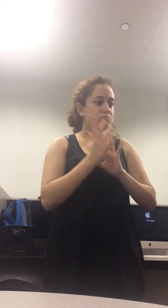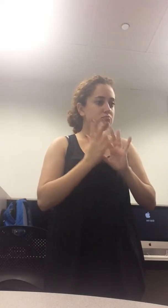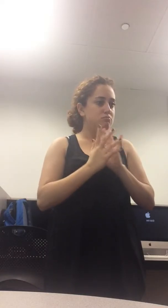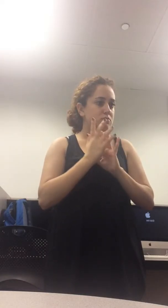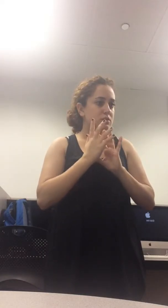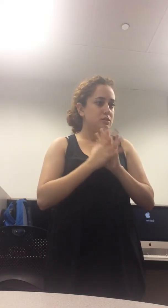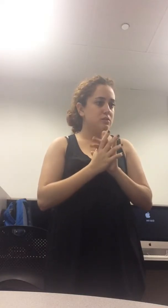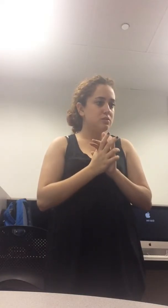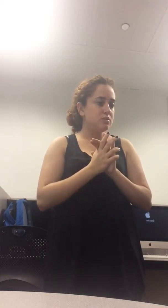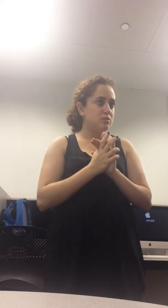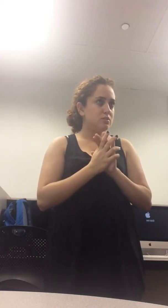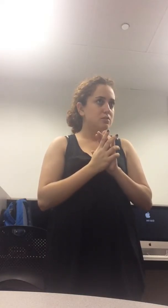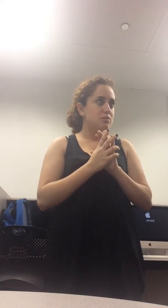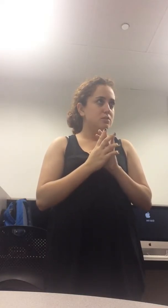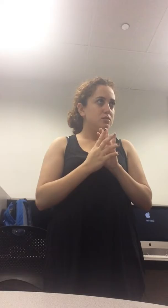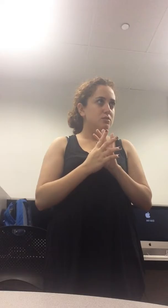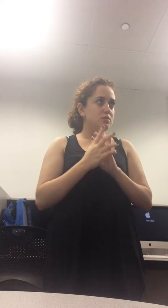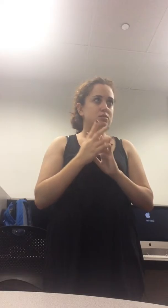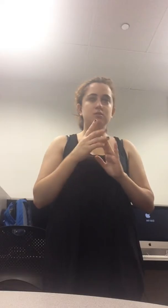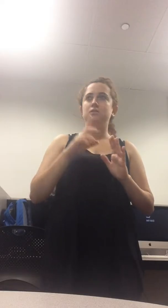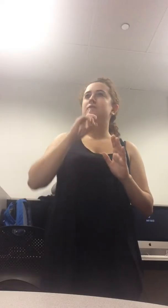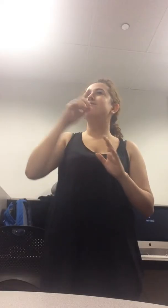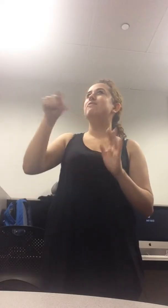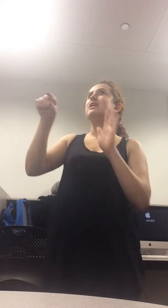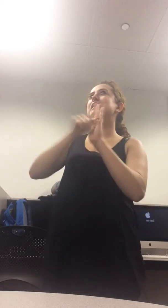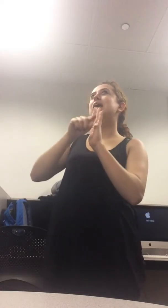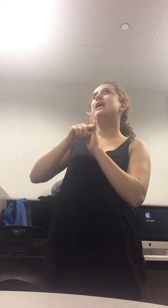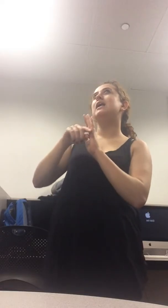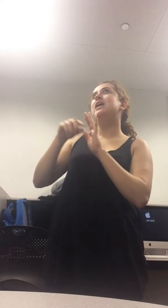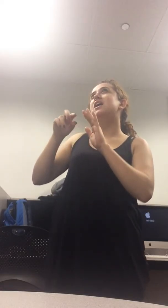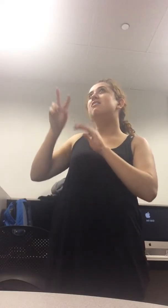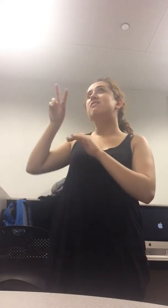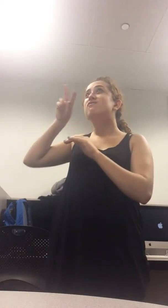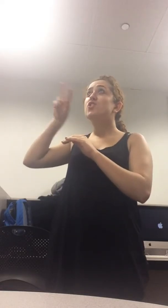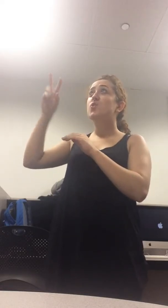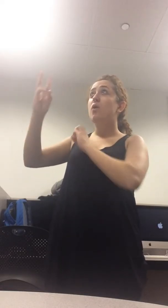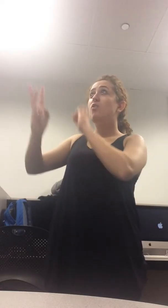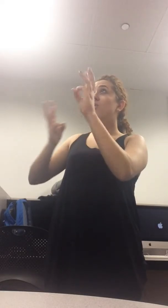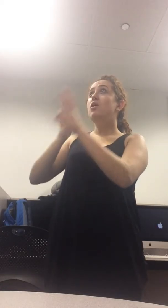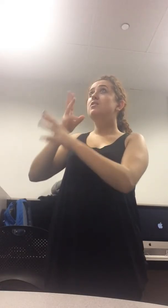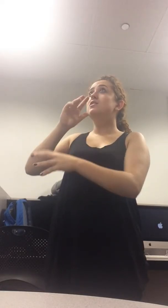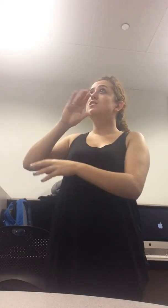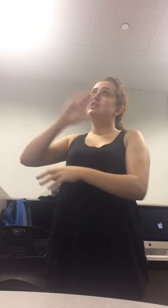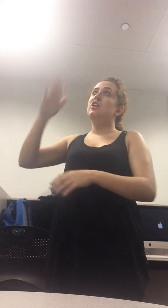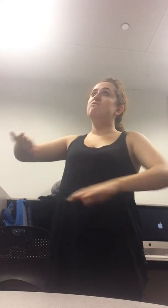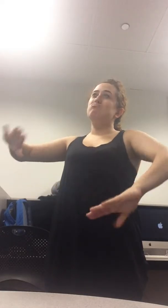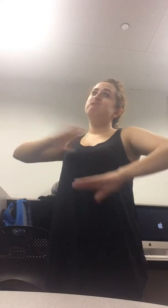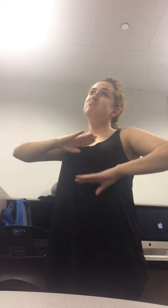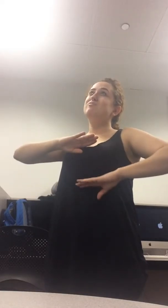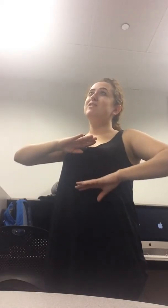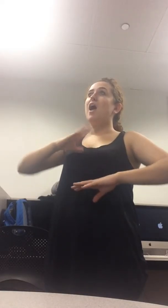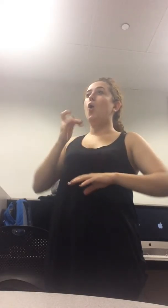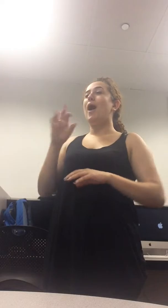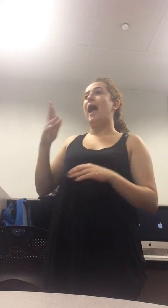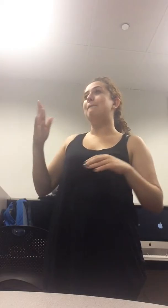especially if you're very negative outlook on the world, be satisfied and happy, you'll be more inclined to do things